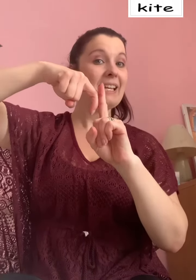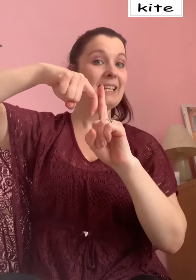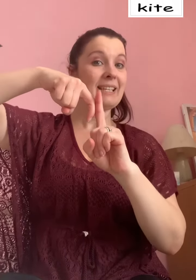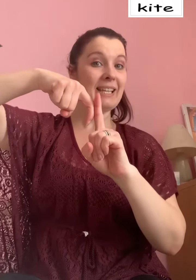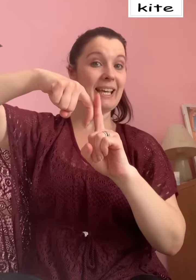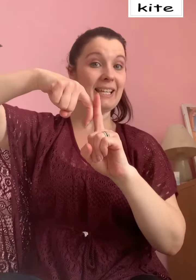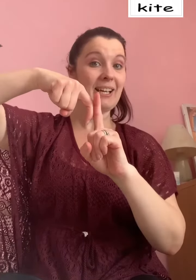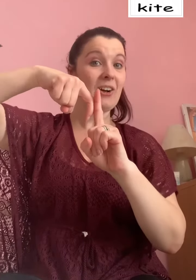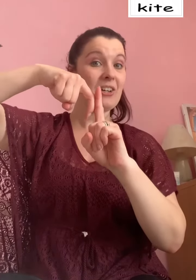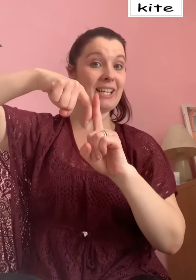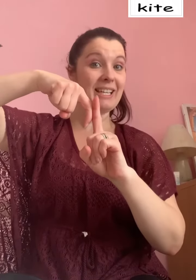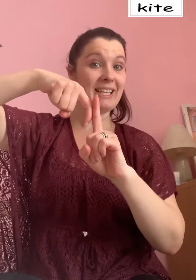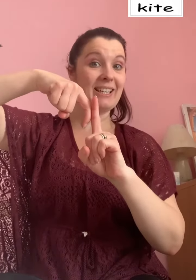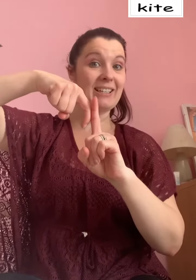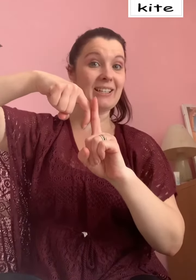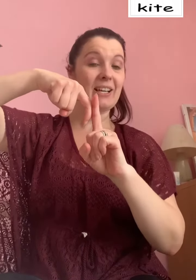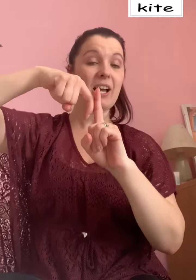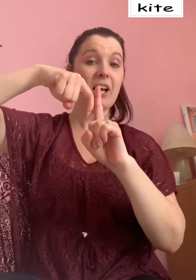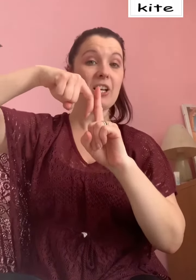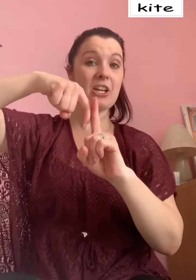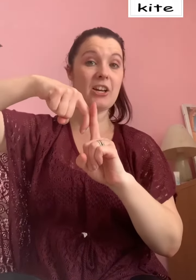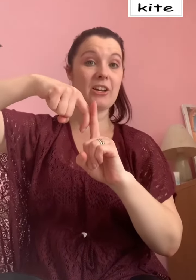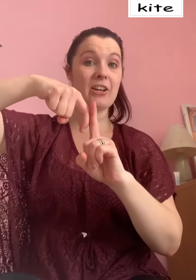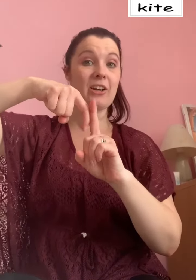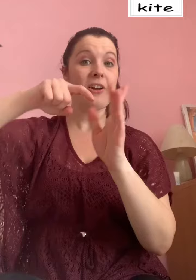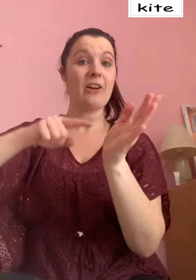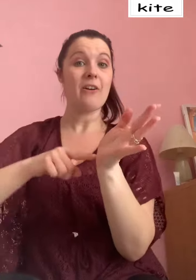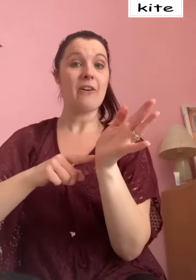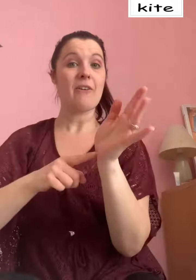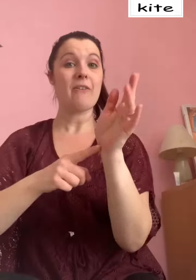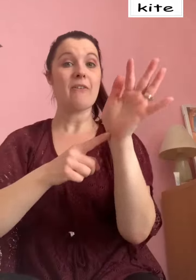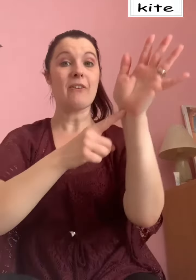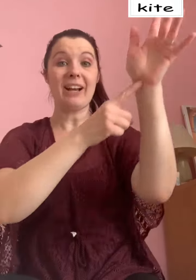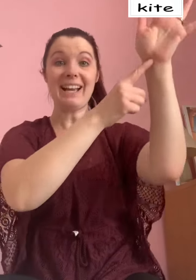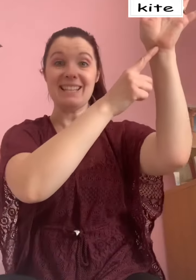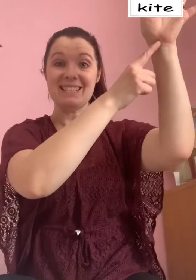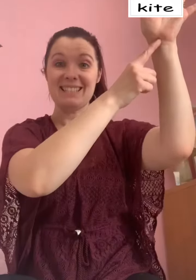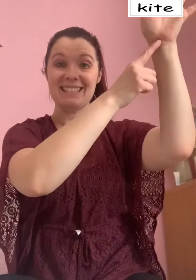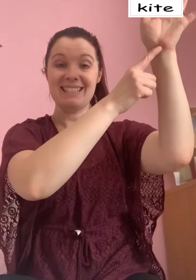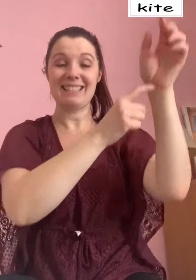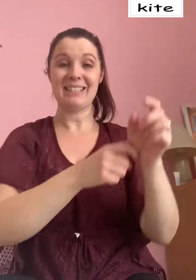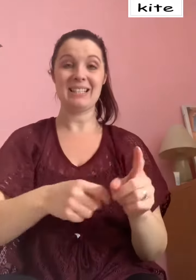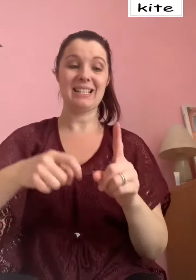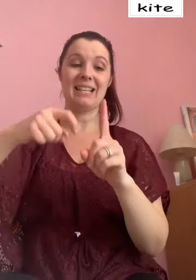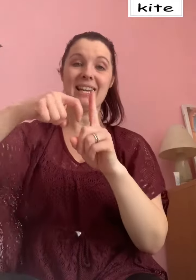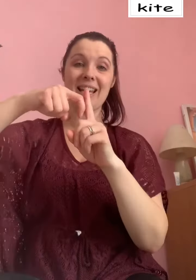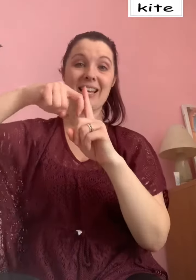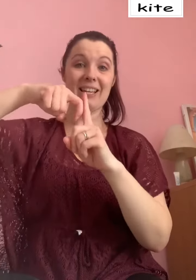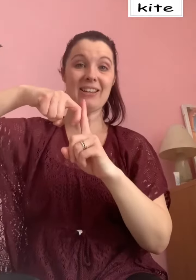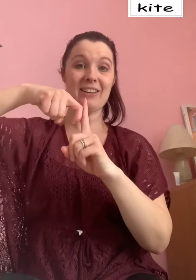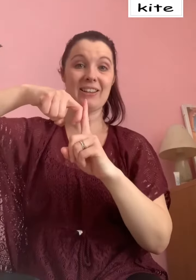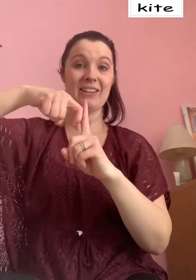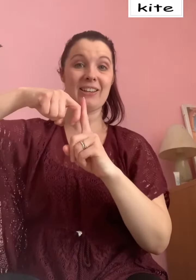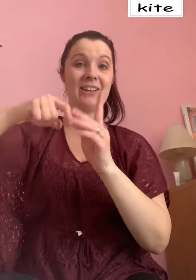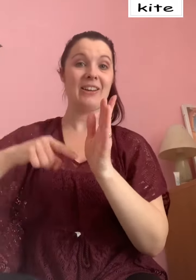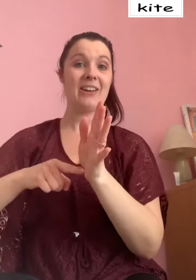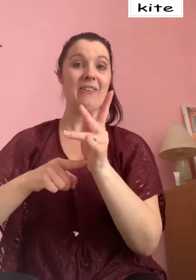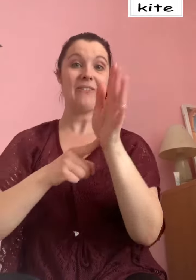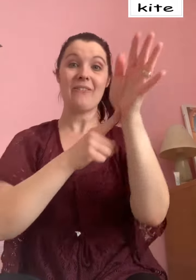K or kicking K. K. For kite. K. For